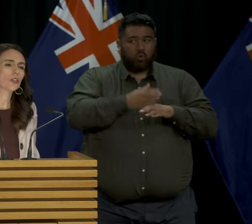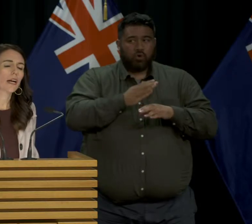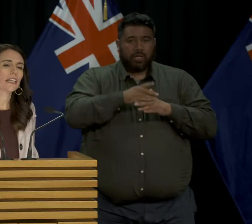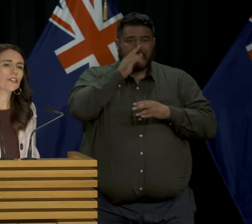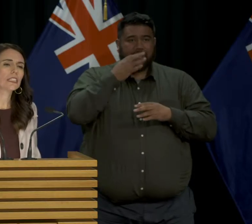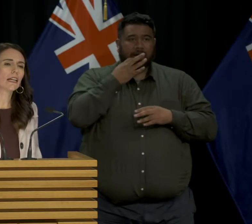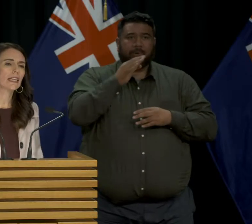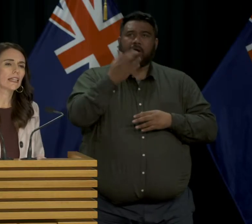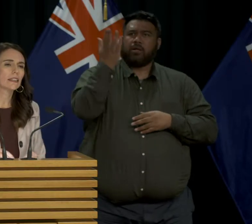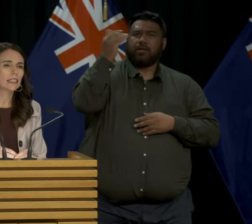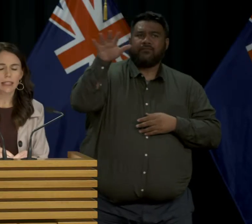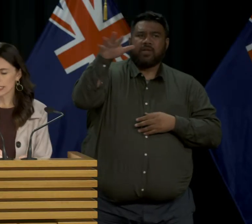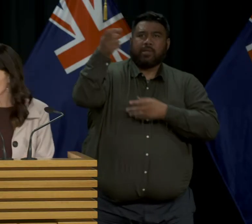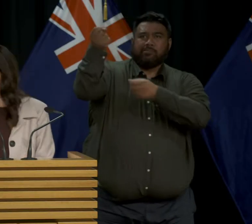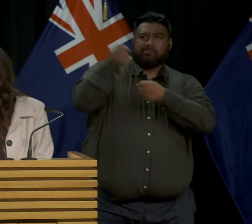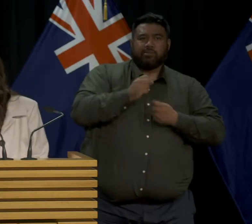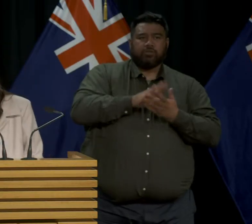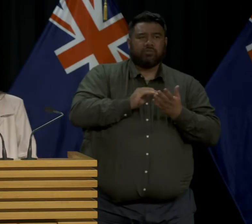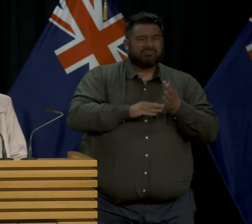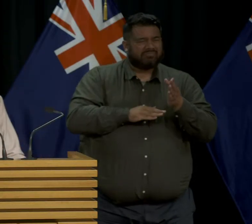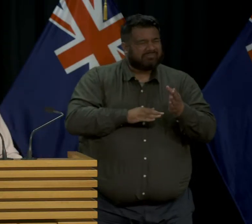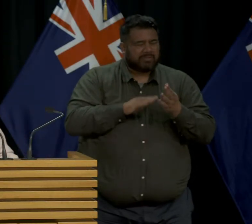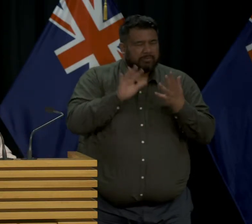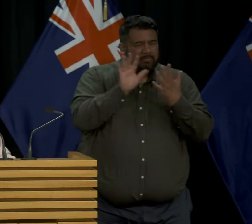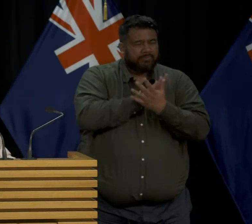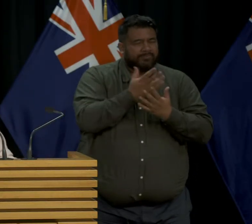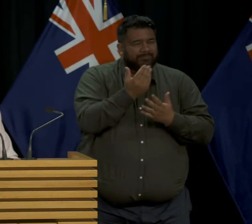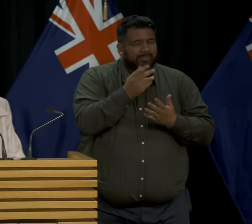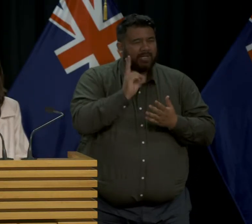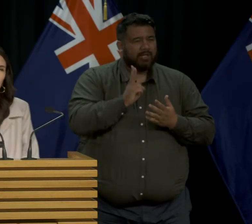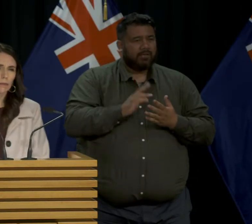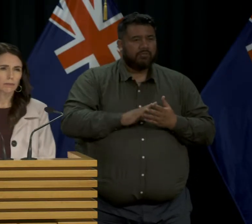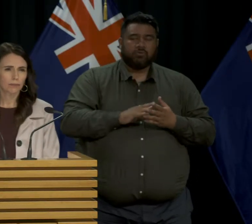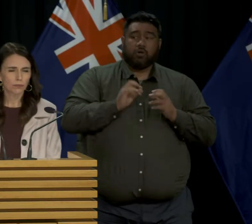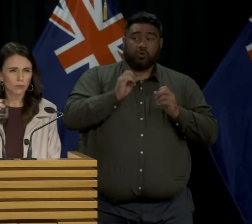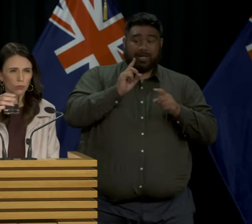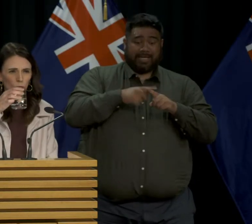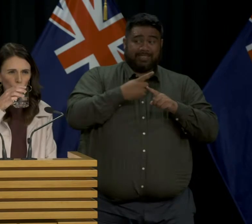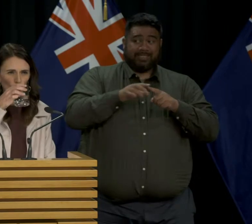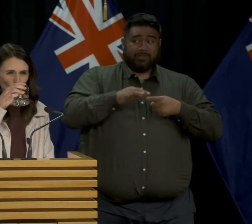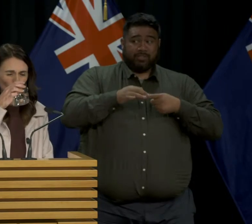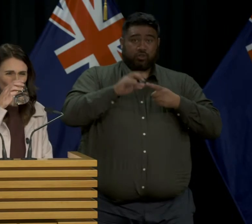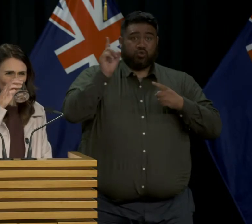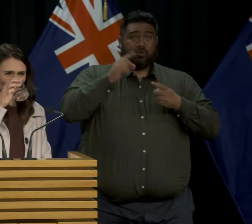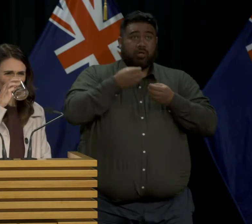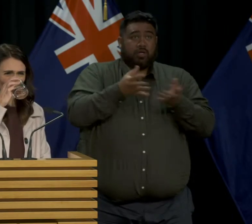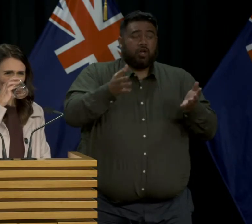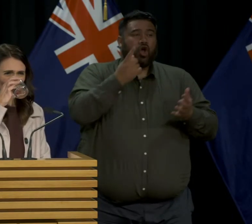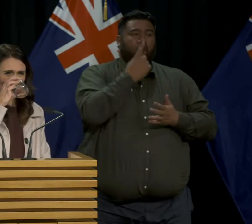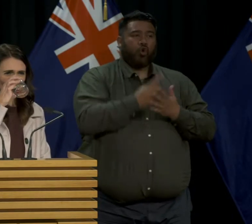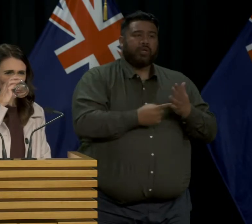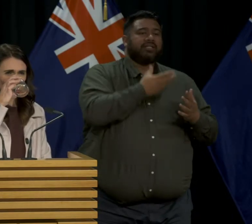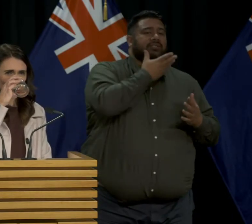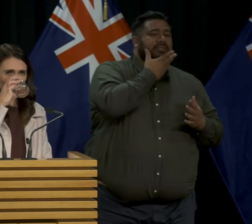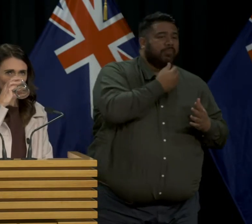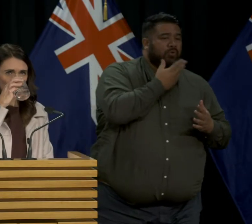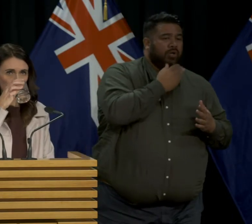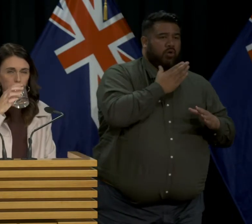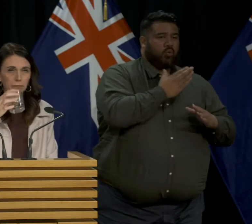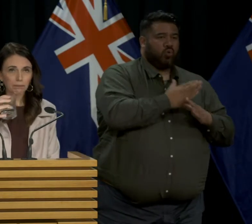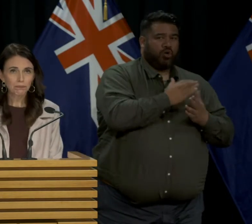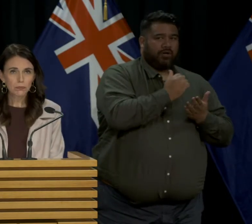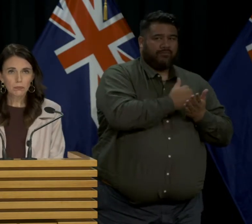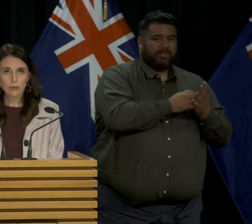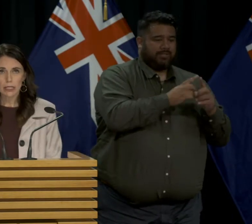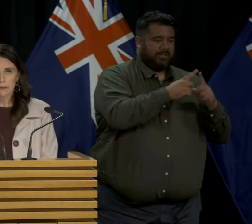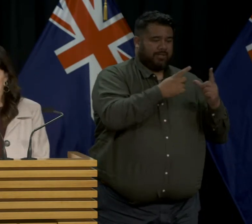families here? Sorry, can you start that example, Jennifer? My understanding is that the exemptions today are just for temporary work visa holders here in New Zealand